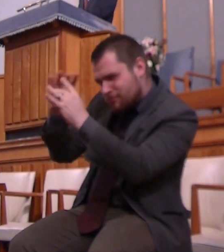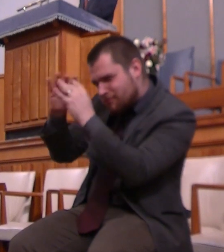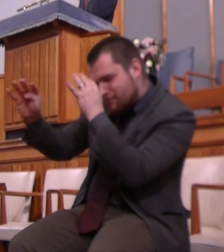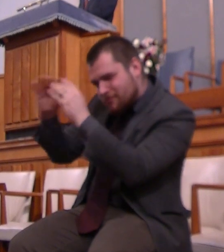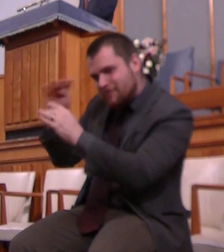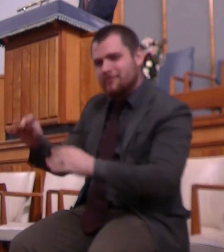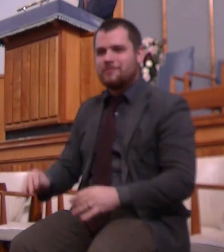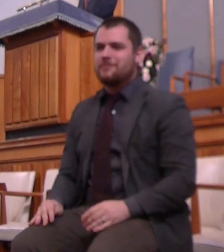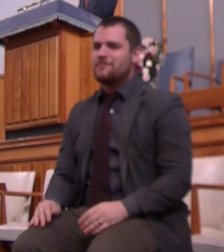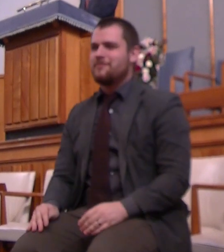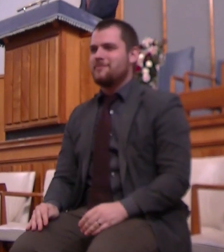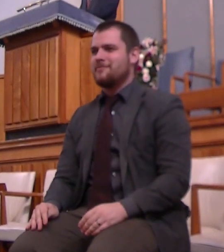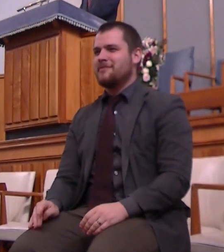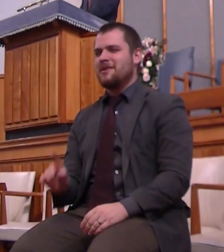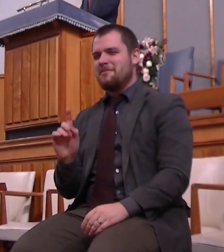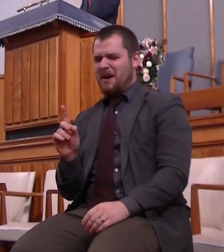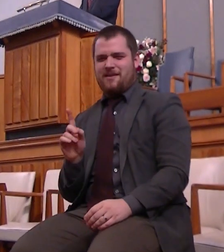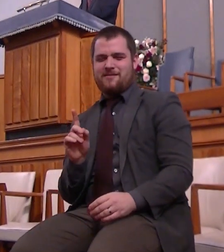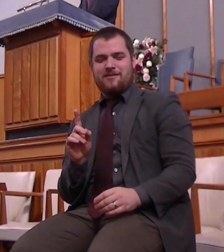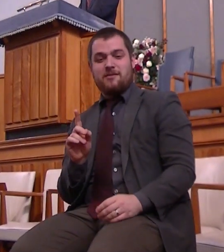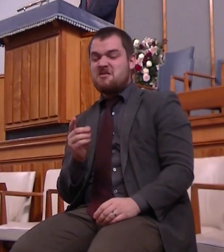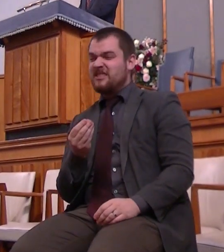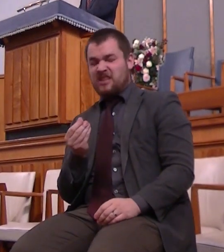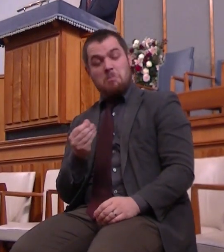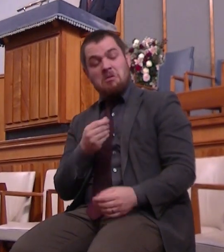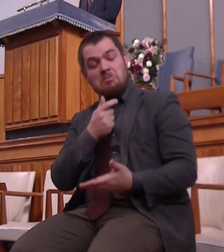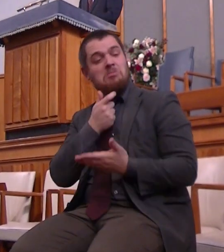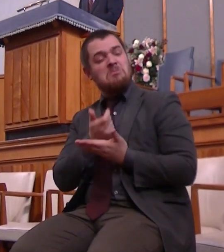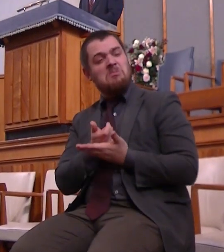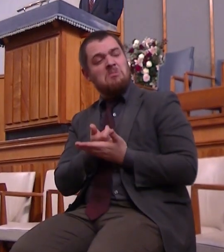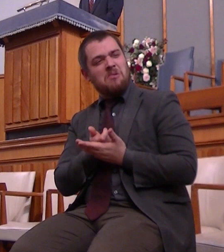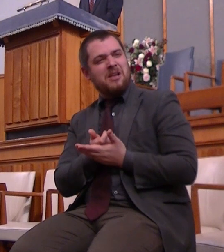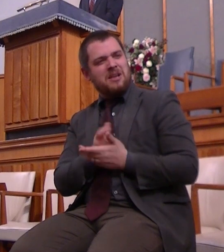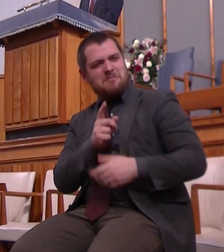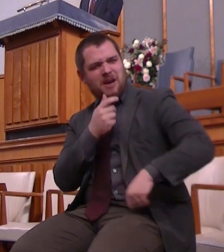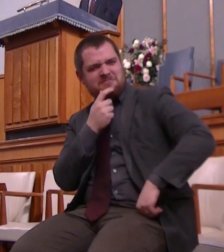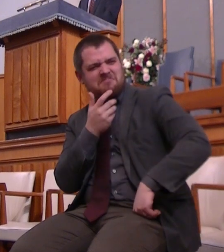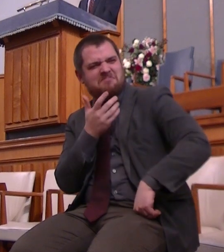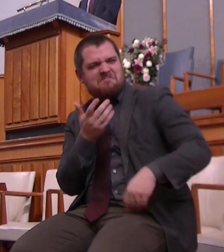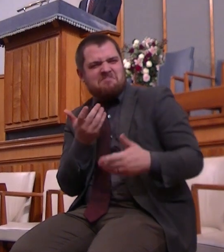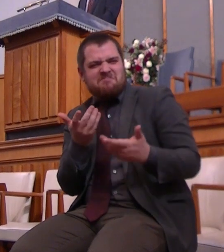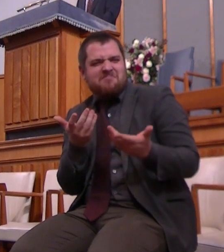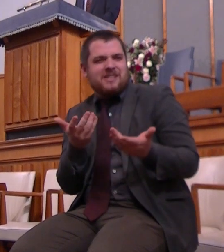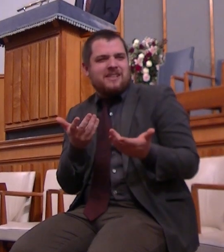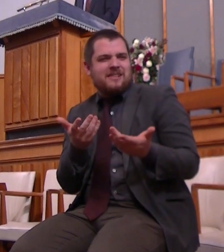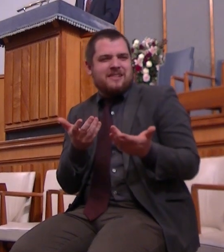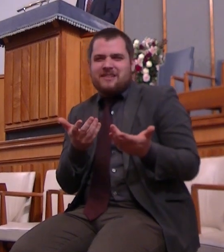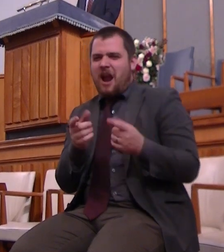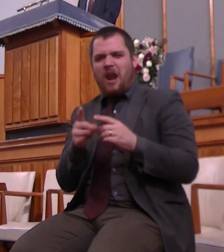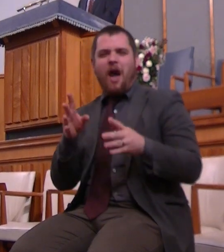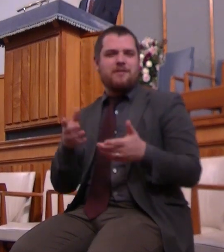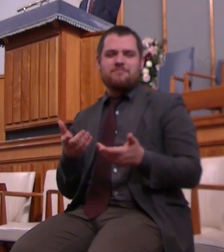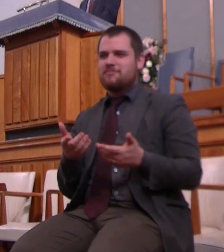closest friends said that at best his efforts were no more successful than the average stage